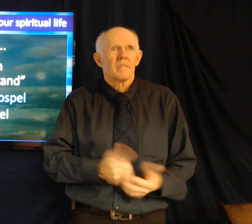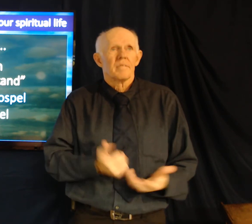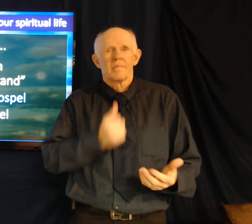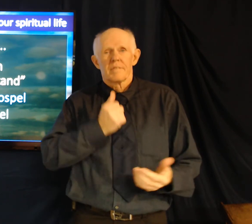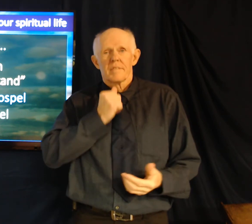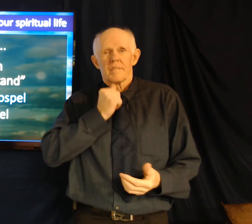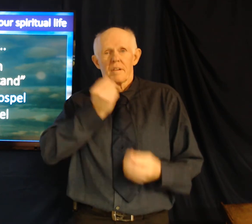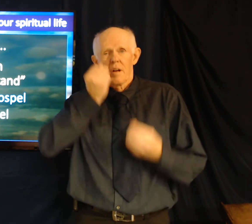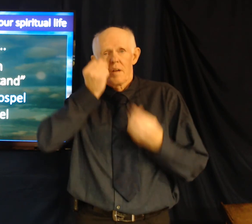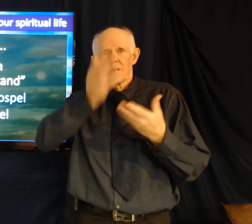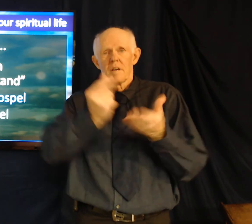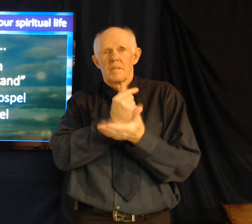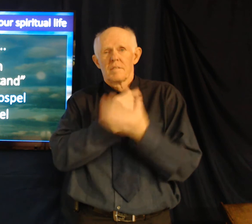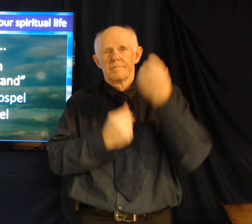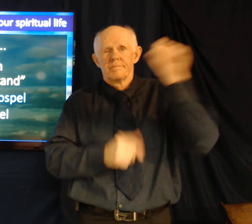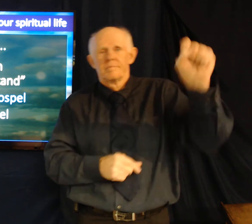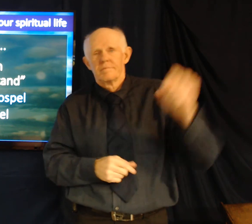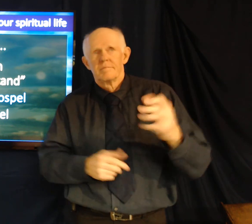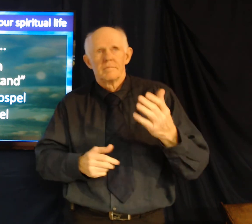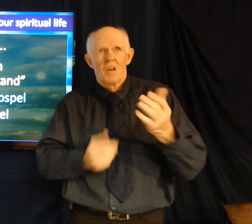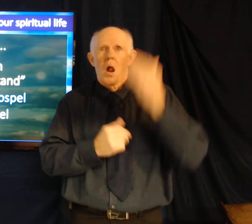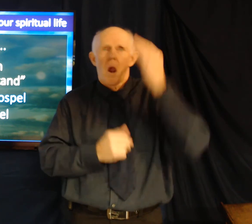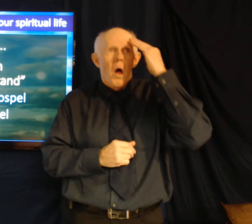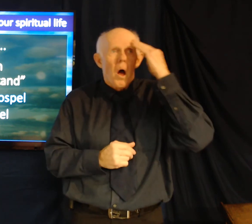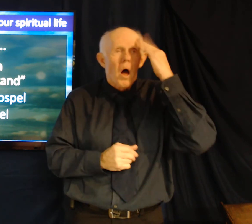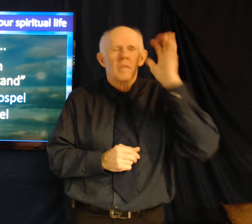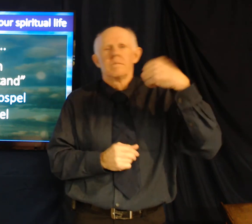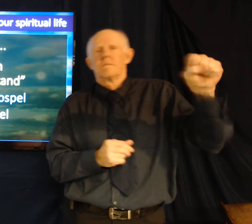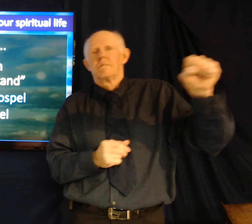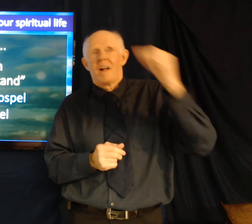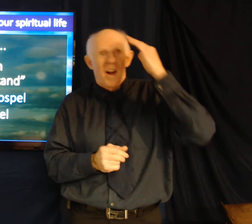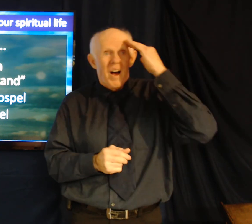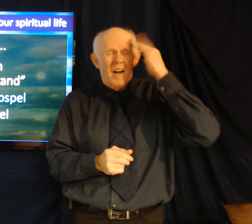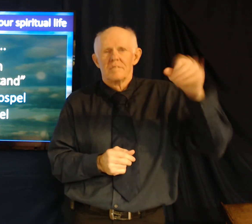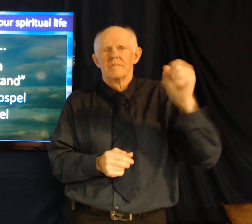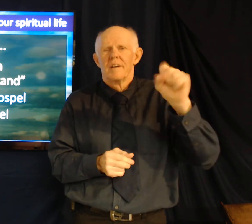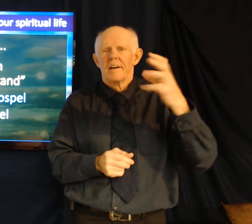and do not obey the gospel they know but they disobey